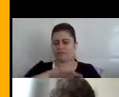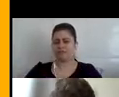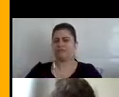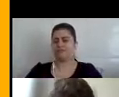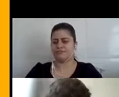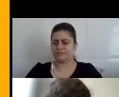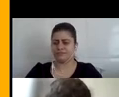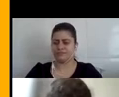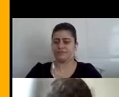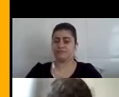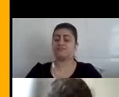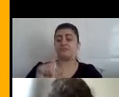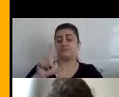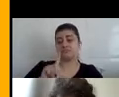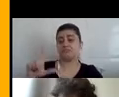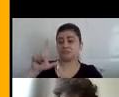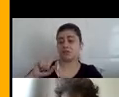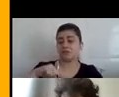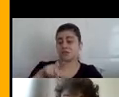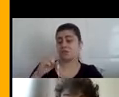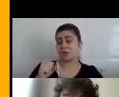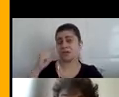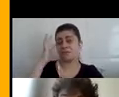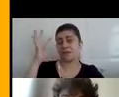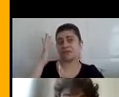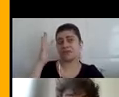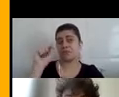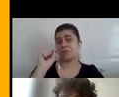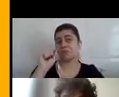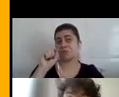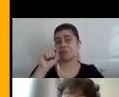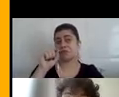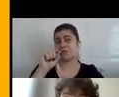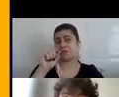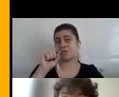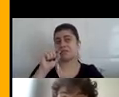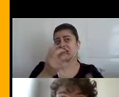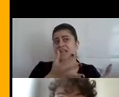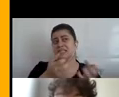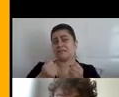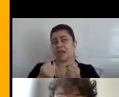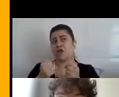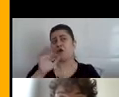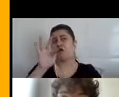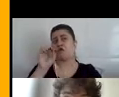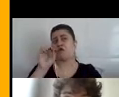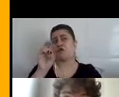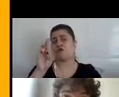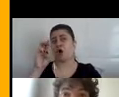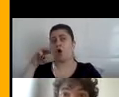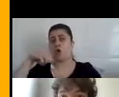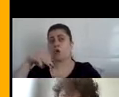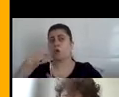imagine, the Global Forum and the Regional Forum are a fundamental moment. It's like a three-day moment event in which